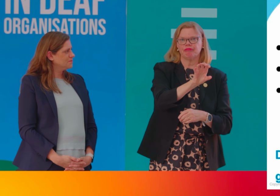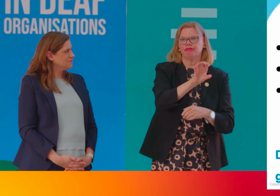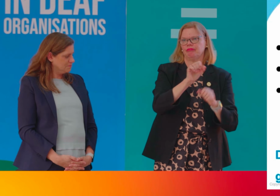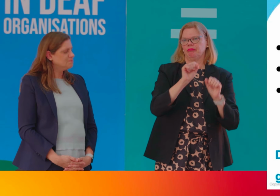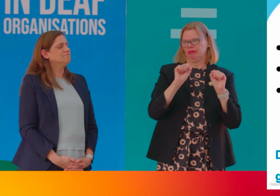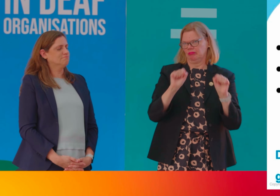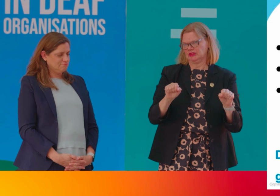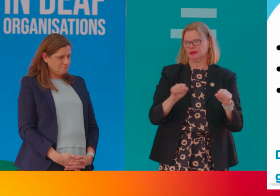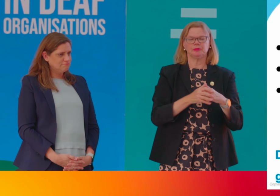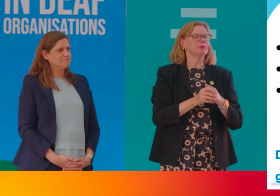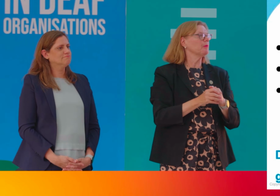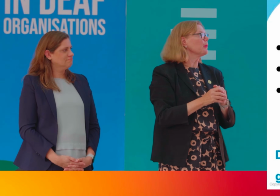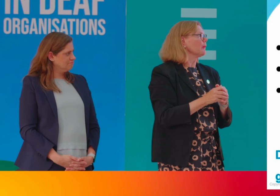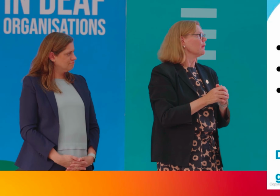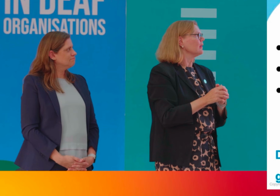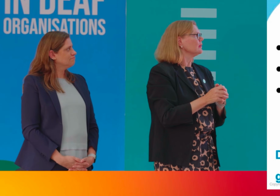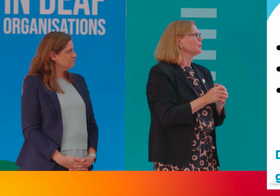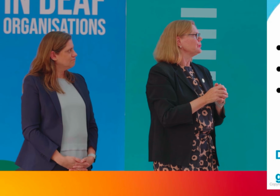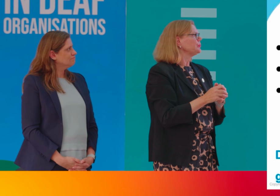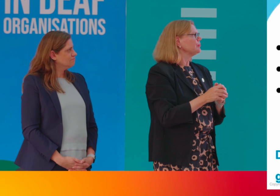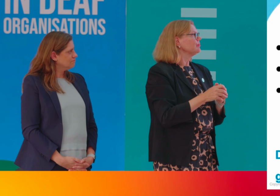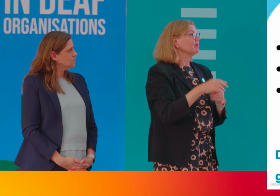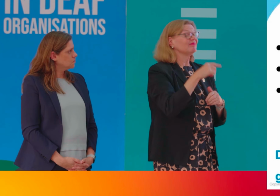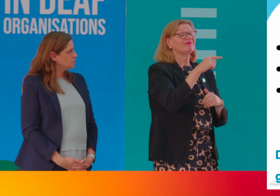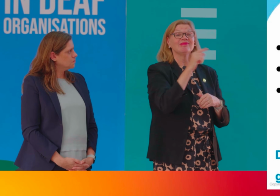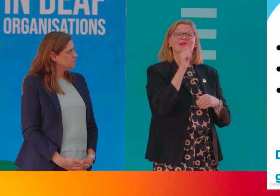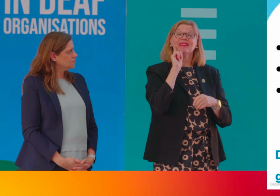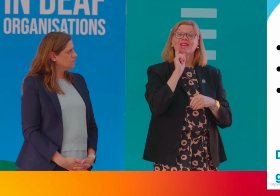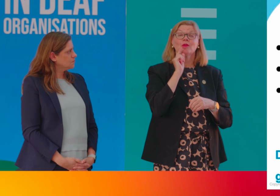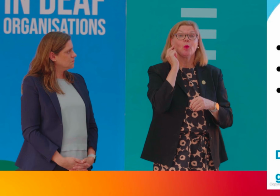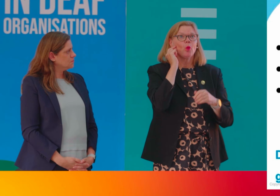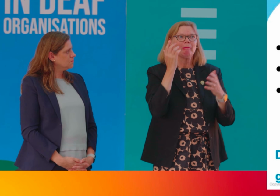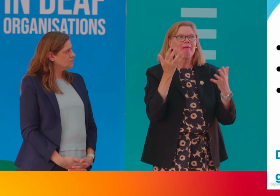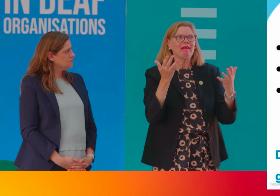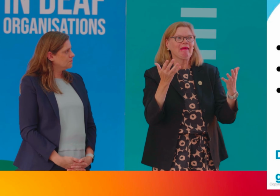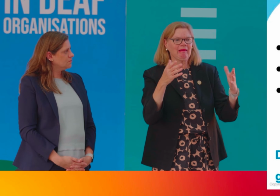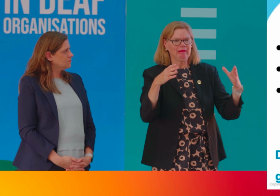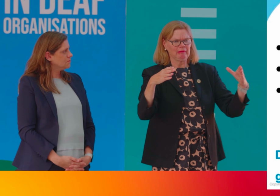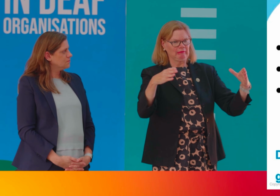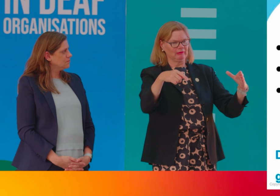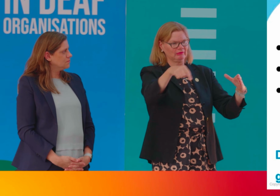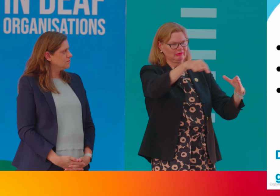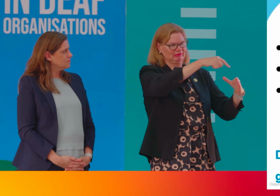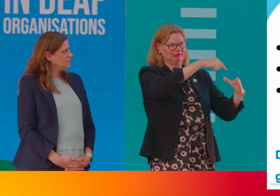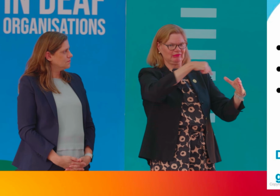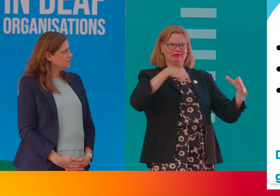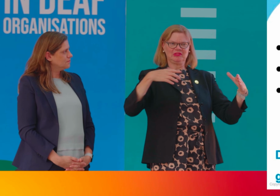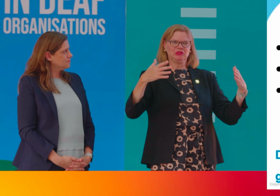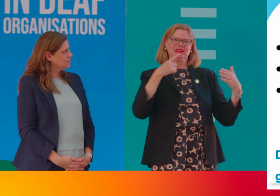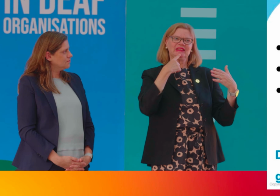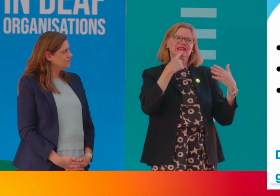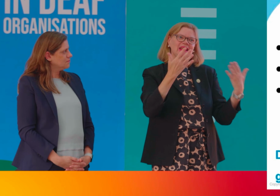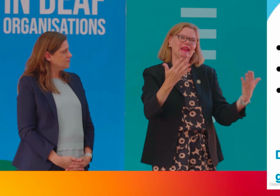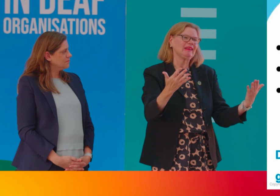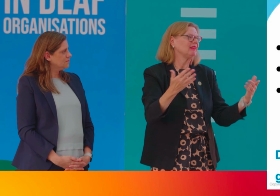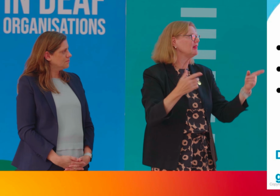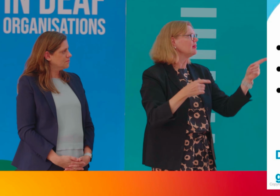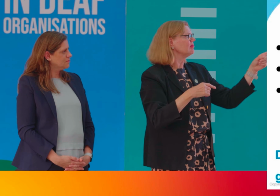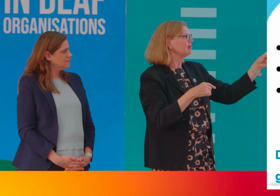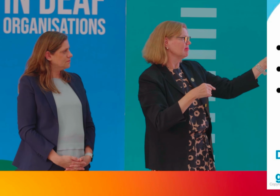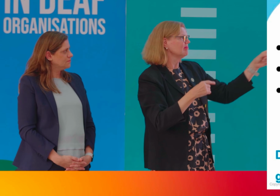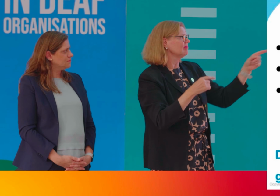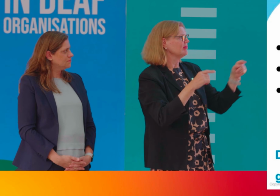full development, advancement, and empowerment of persons with disability.